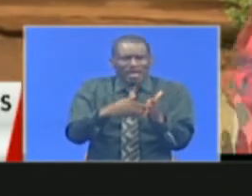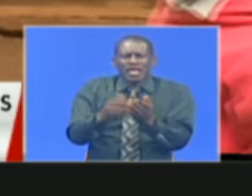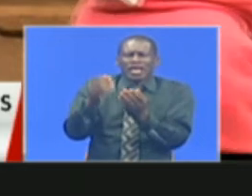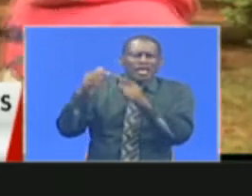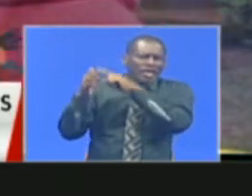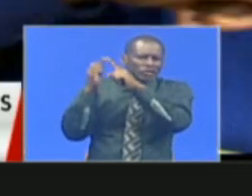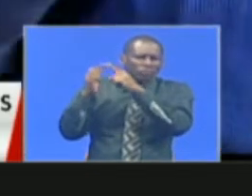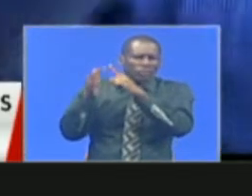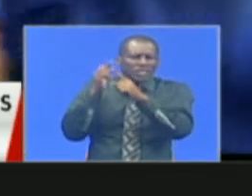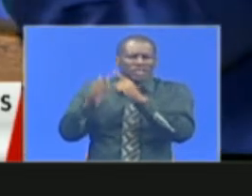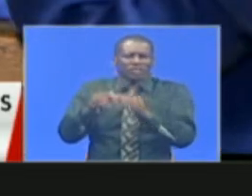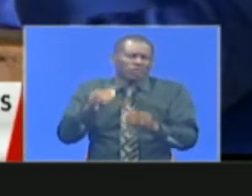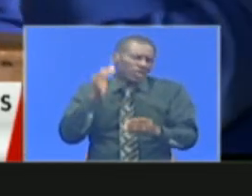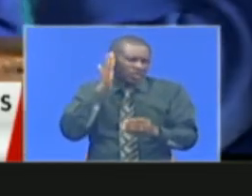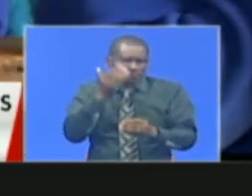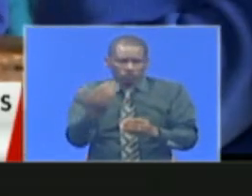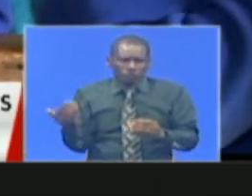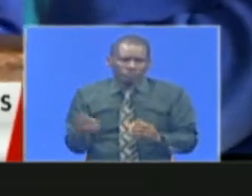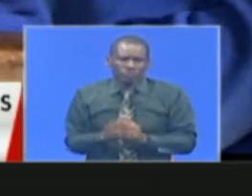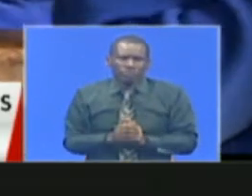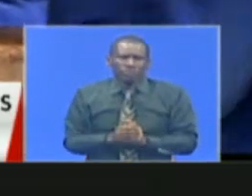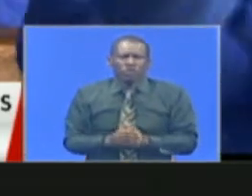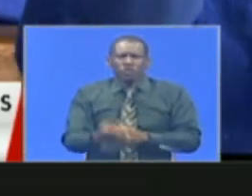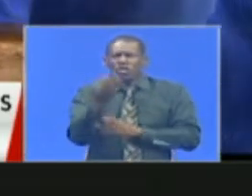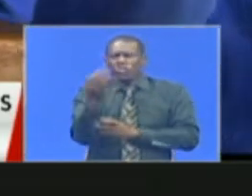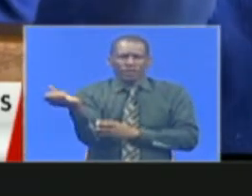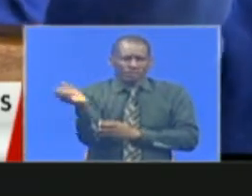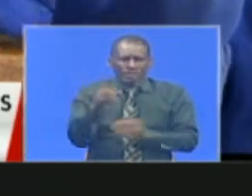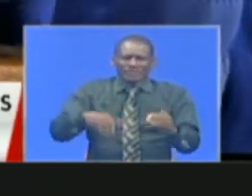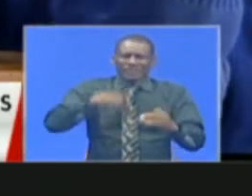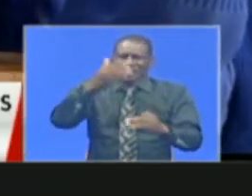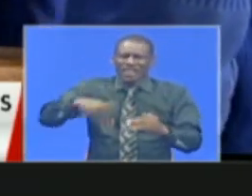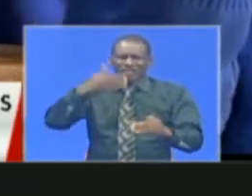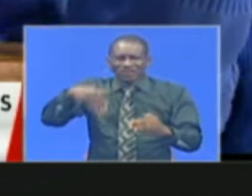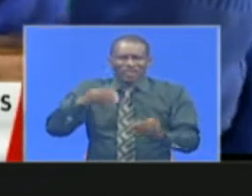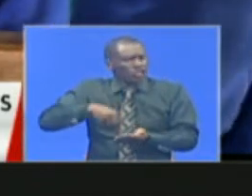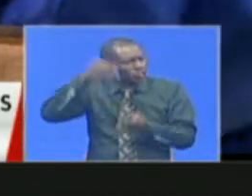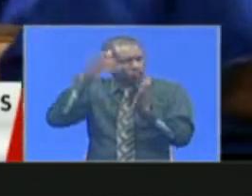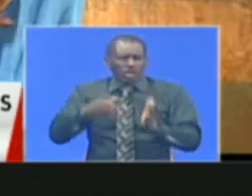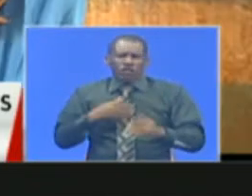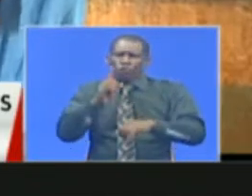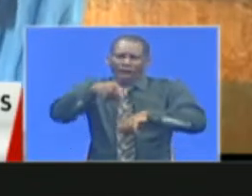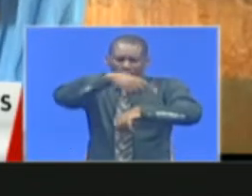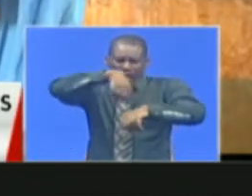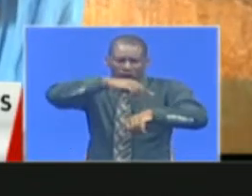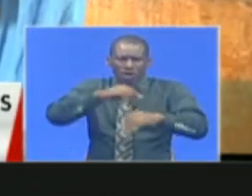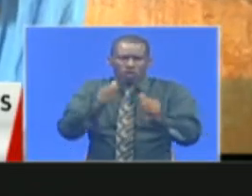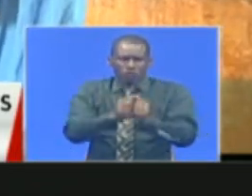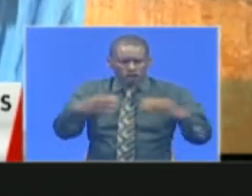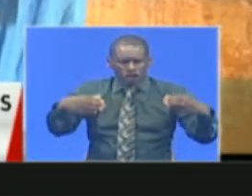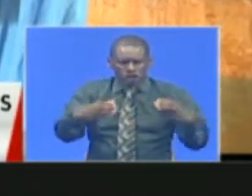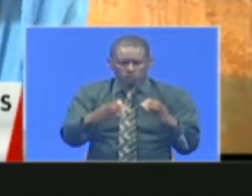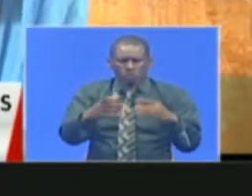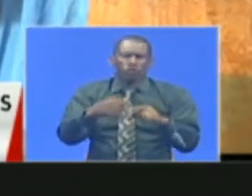the deaf children. For 3 months every day, learners have an hour or so with a team from